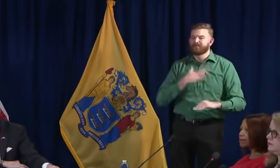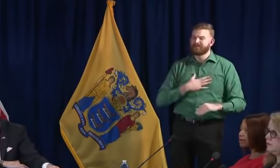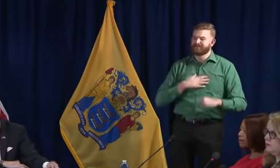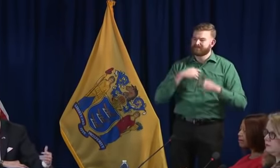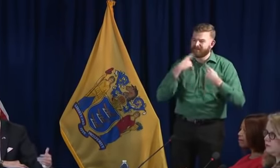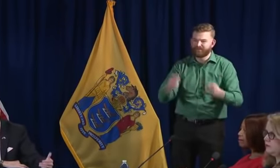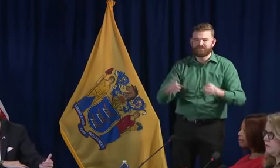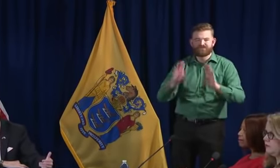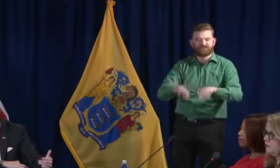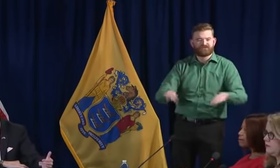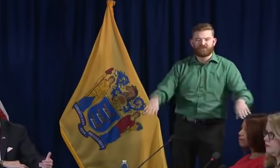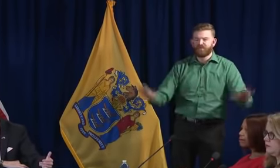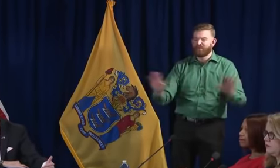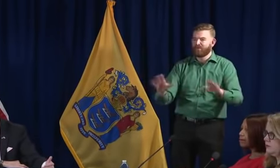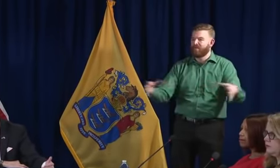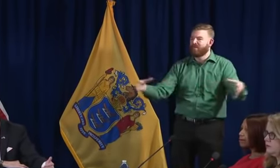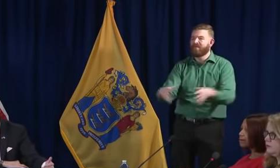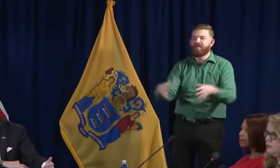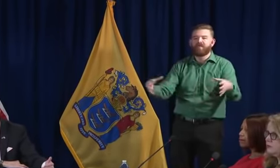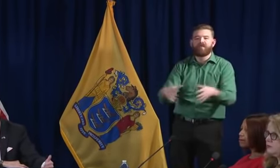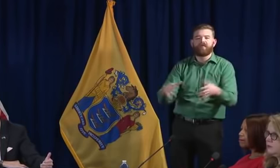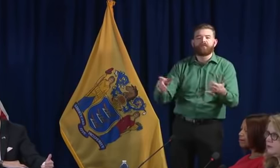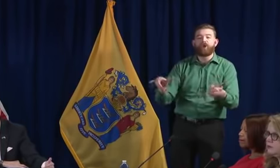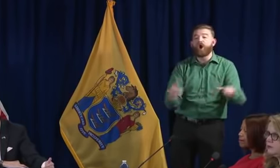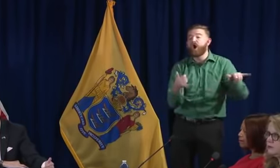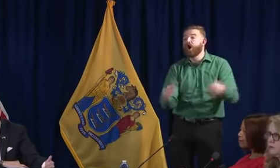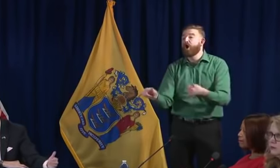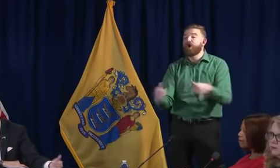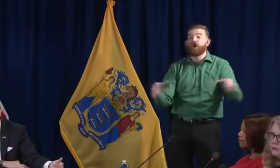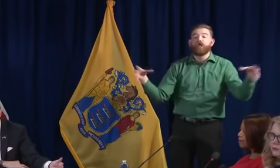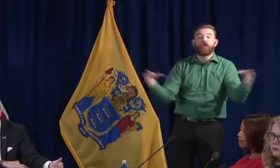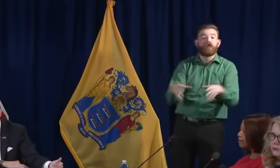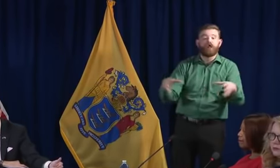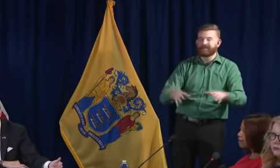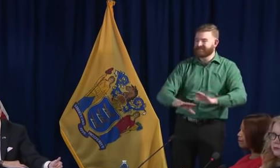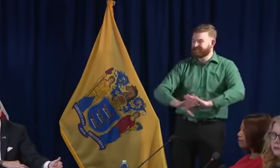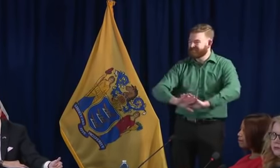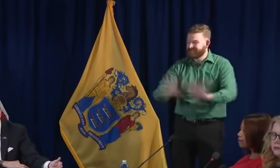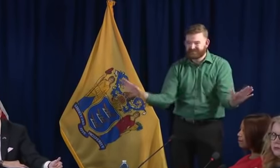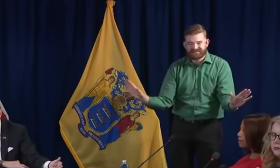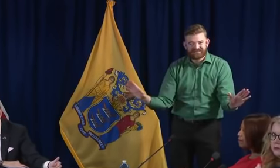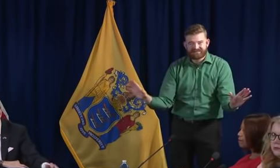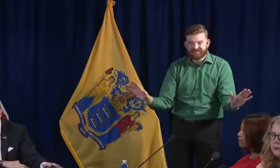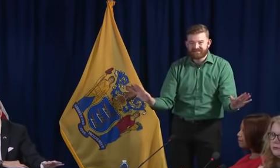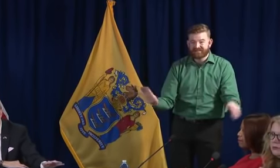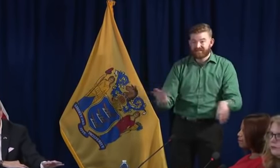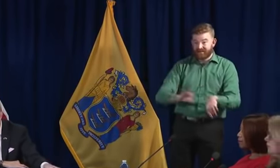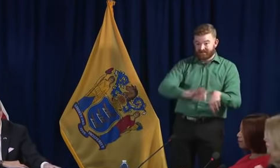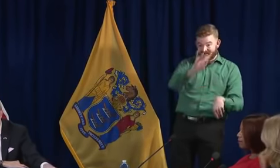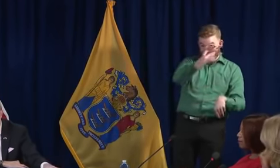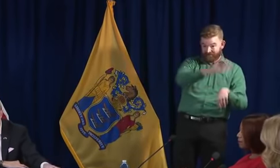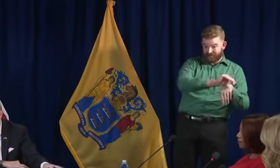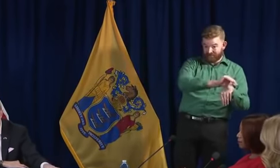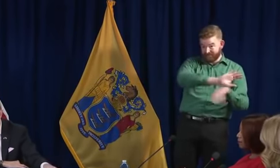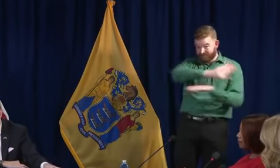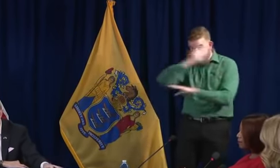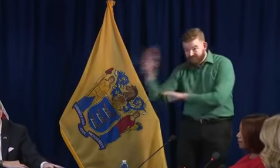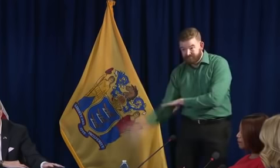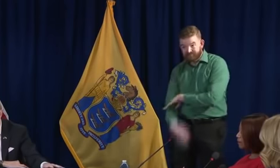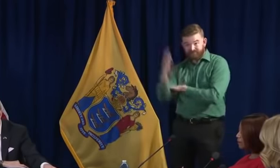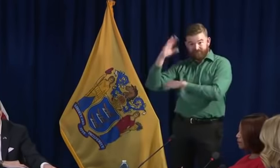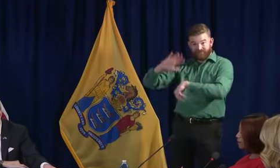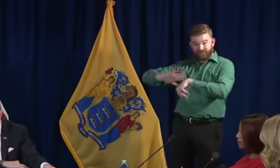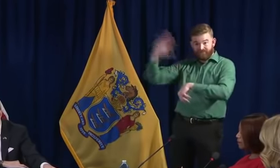that. When we say stay off the roads between 8 p.m. and 5 a.m., we mean it, just for essential